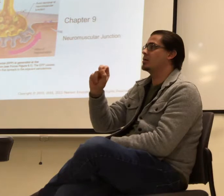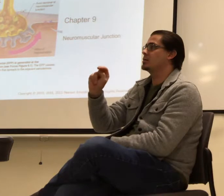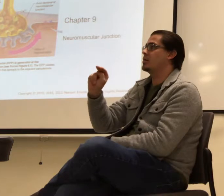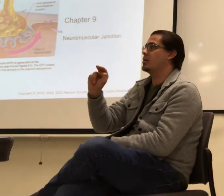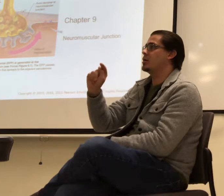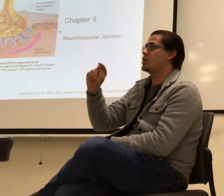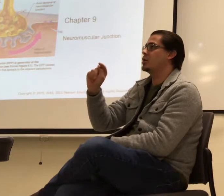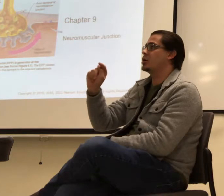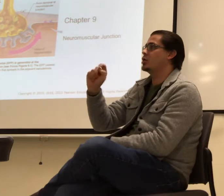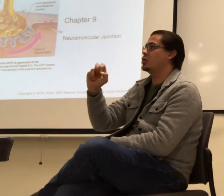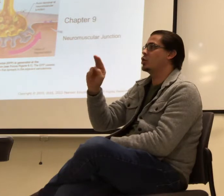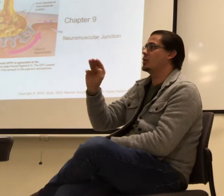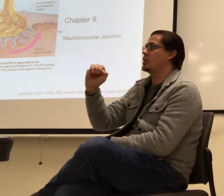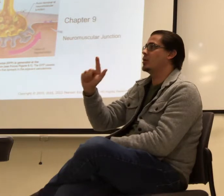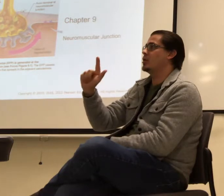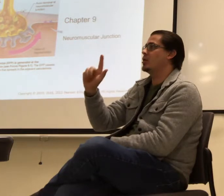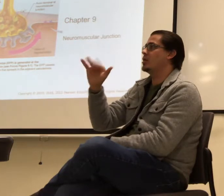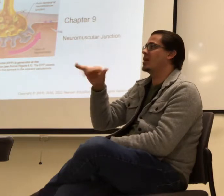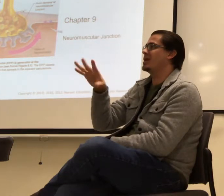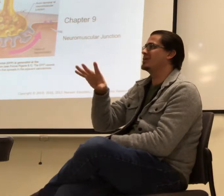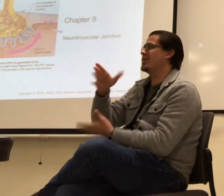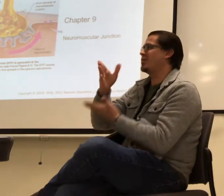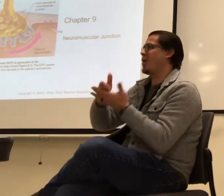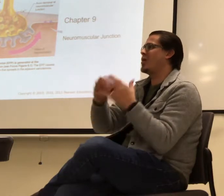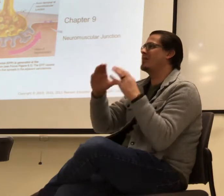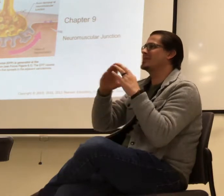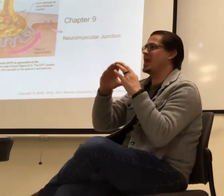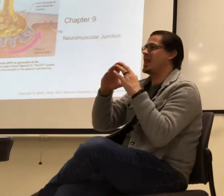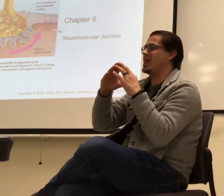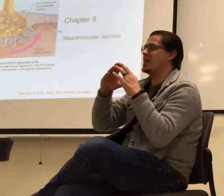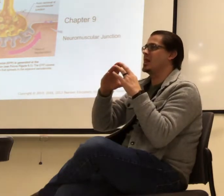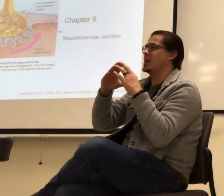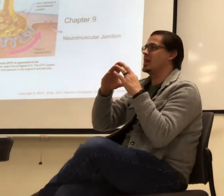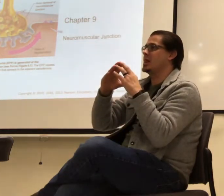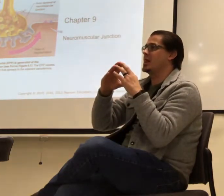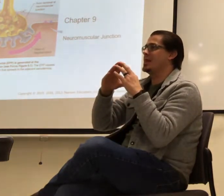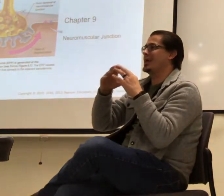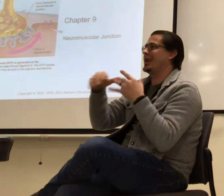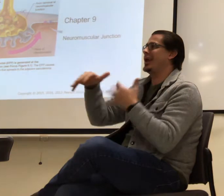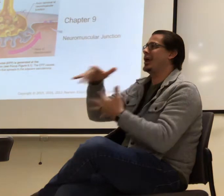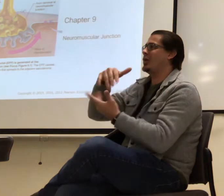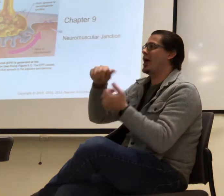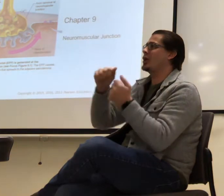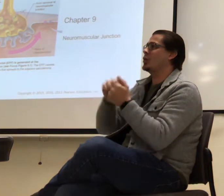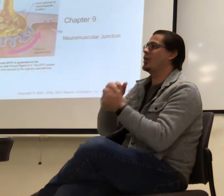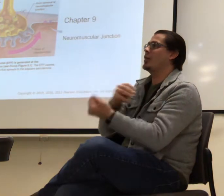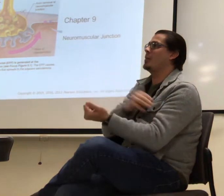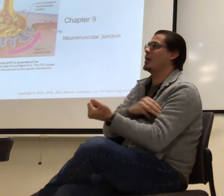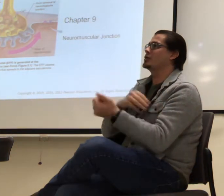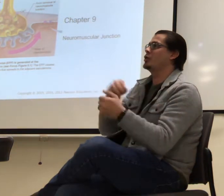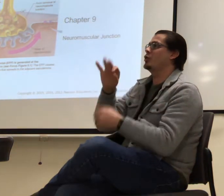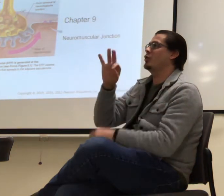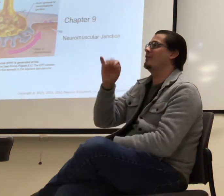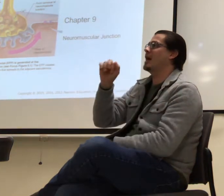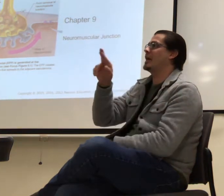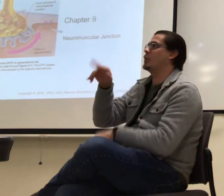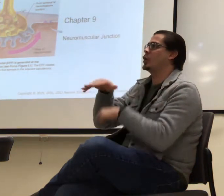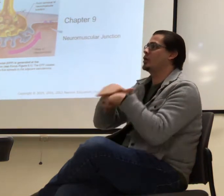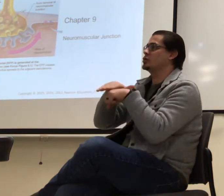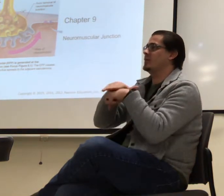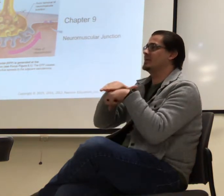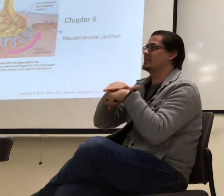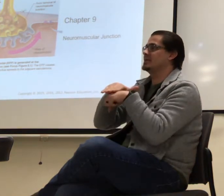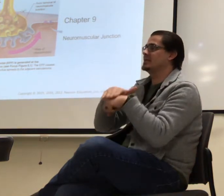terminal. And this is the extension of the cell, the part of the cell that interacts with the muscle fiber at its surface. The